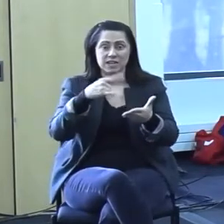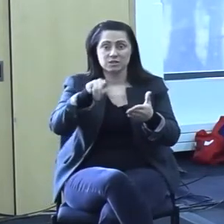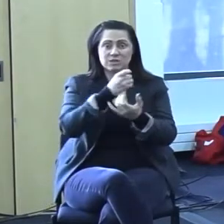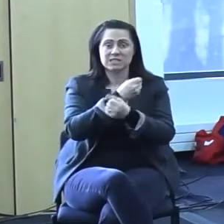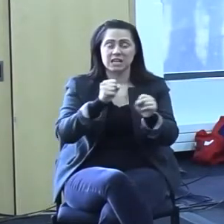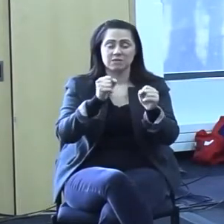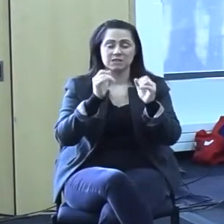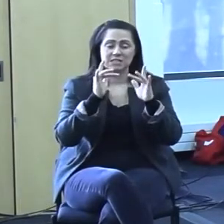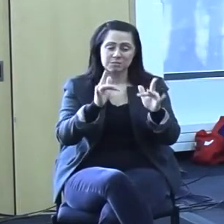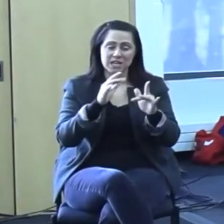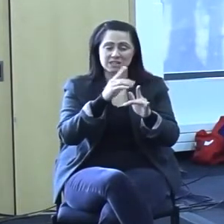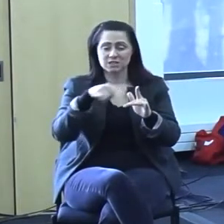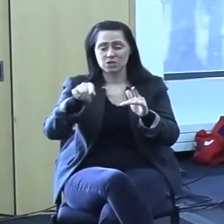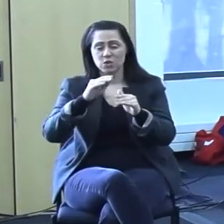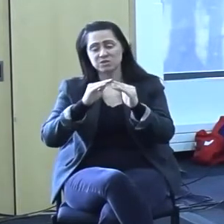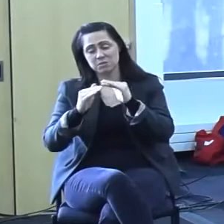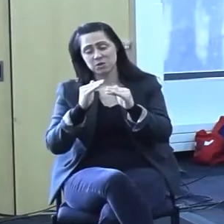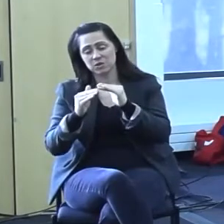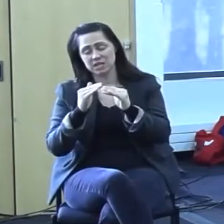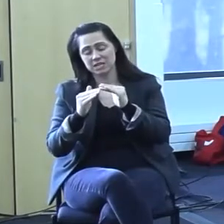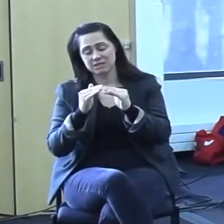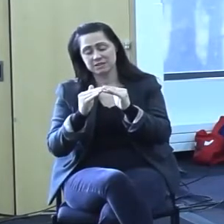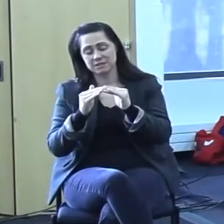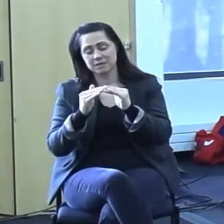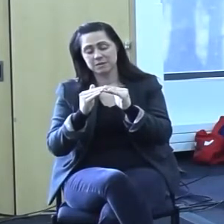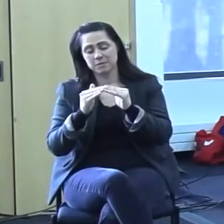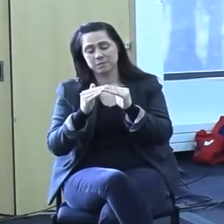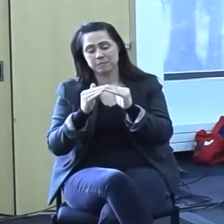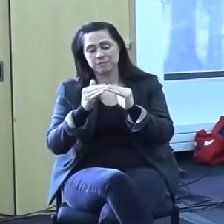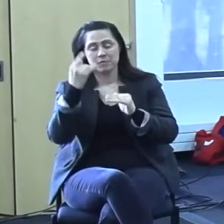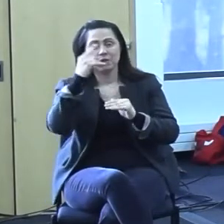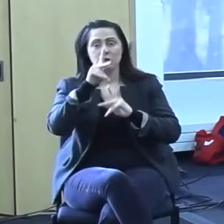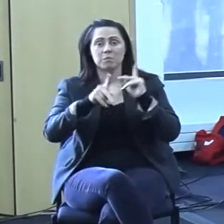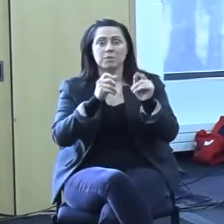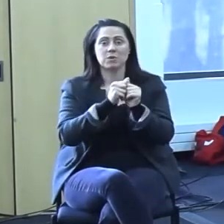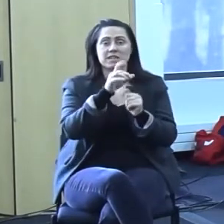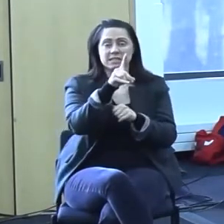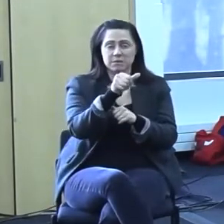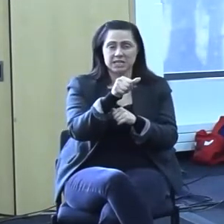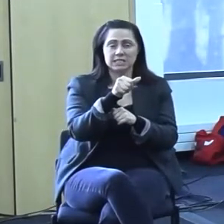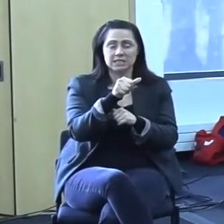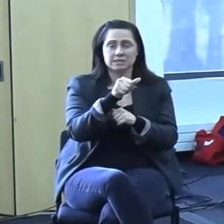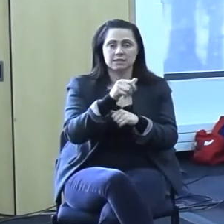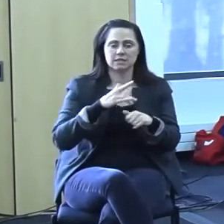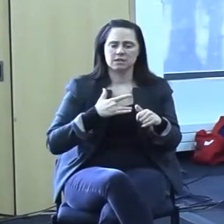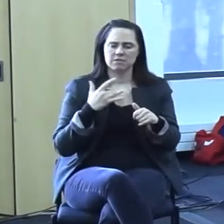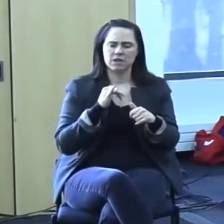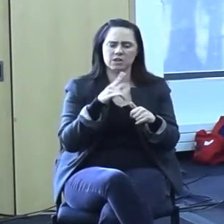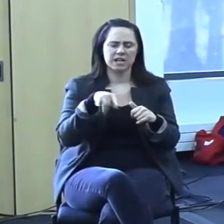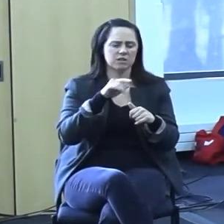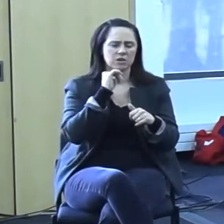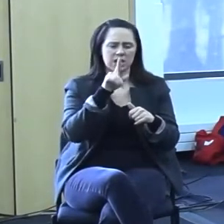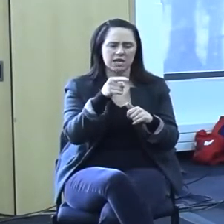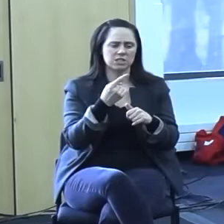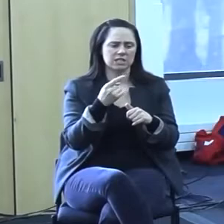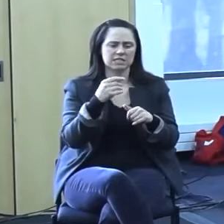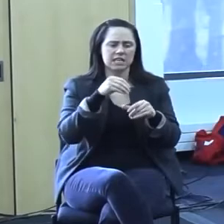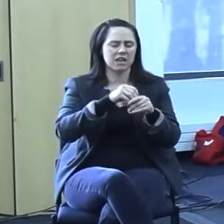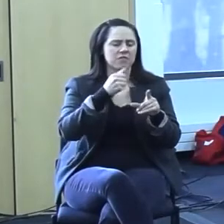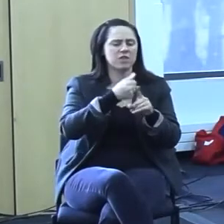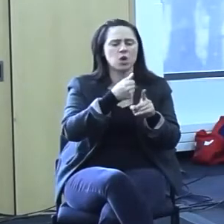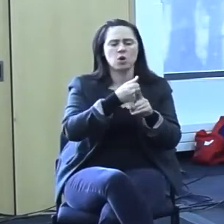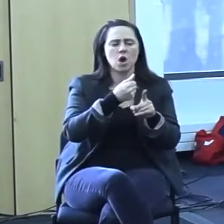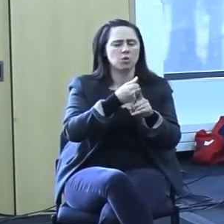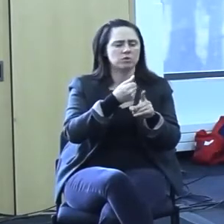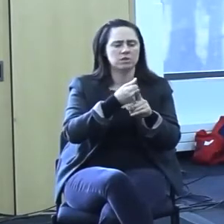safe spaces and those communities, for people with disabilities to feel like they're not just like in their